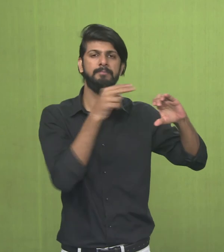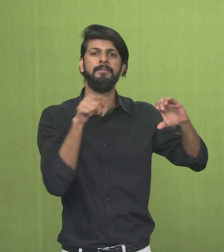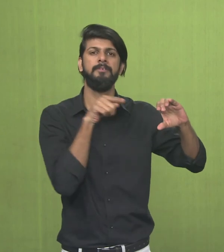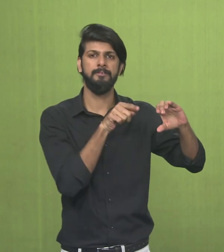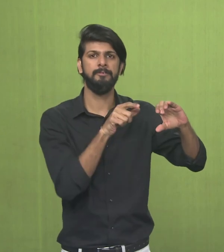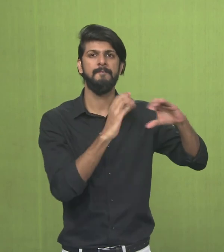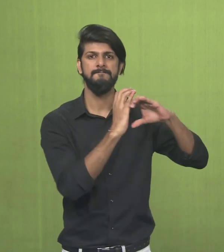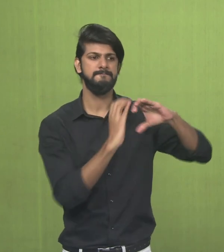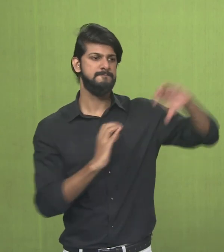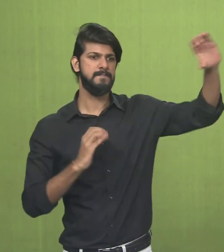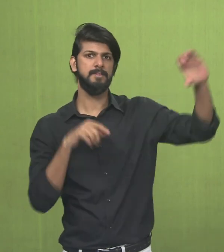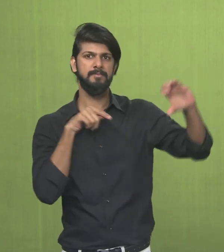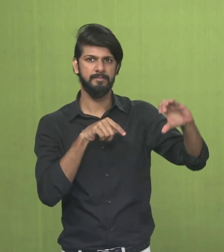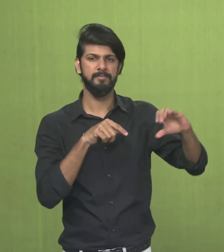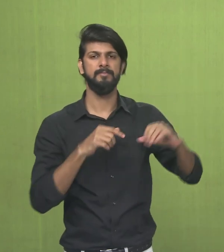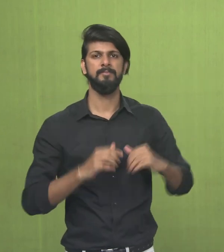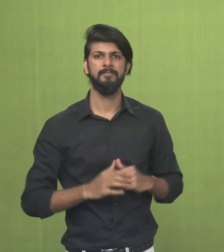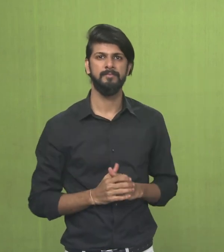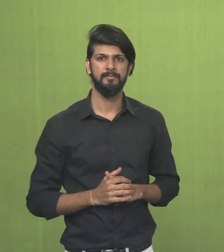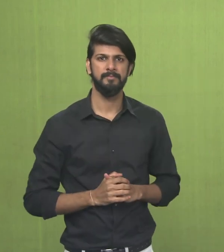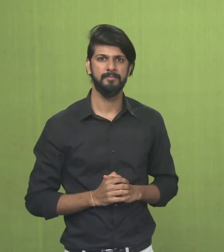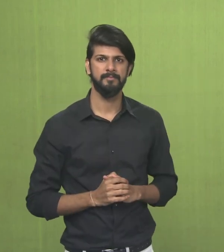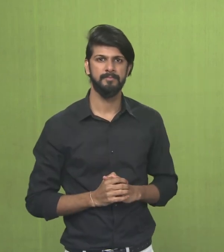Ivory is the hard white material from the tusk of the elephant.